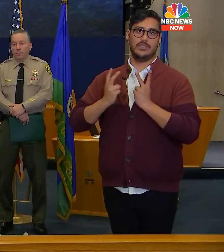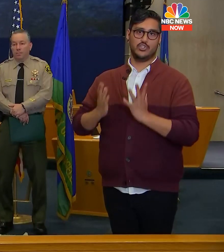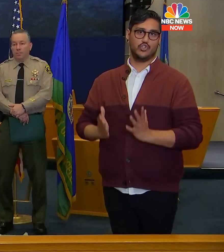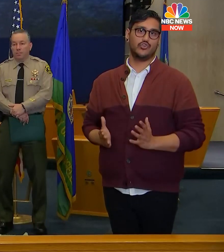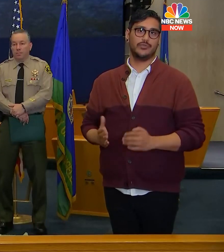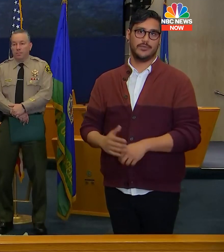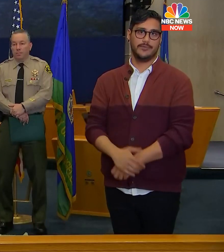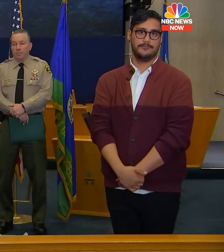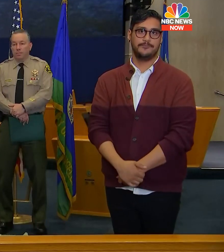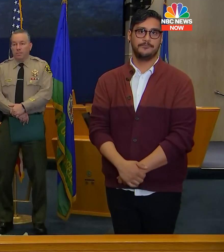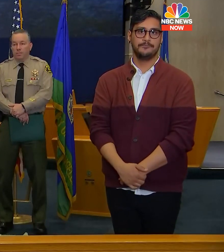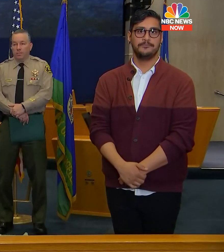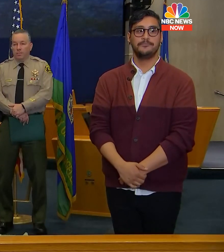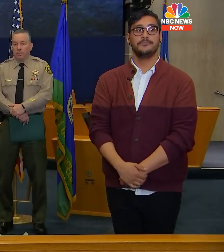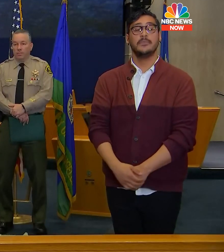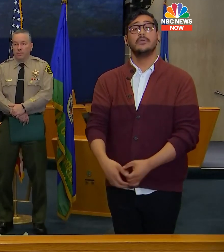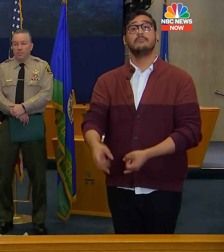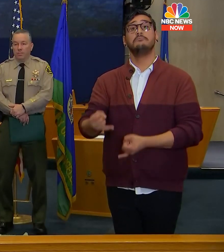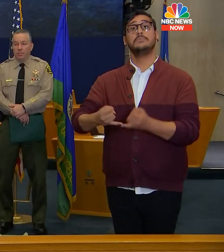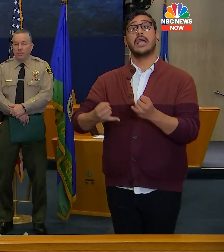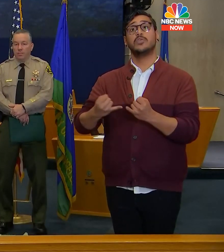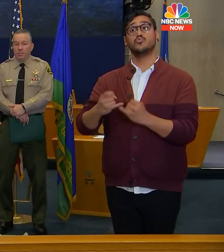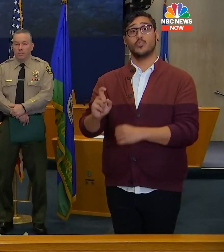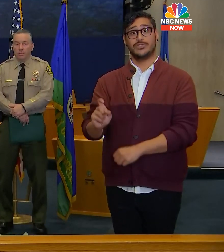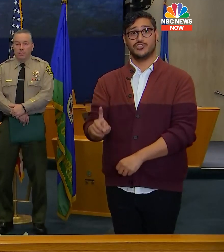Okay, we're going to take our last question now.